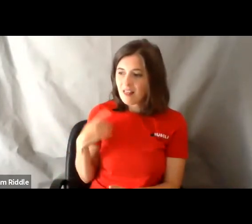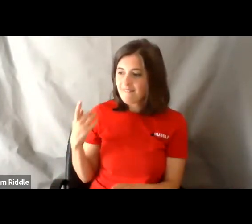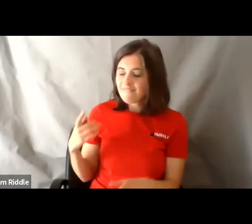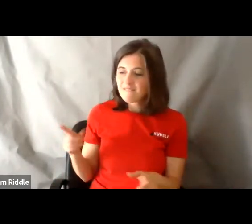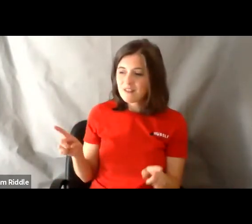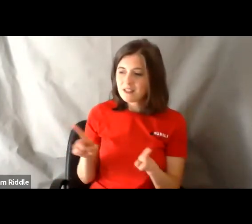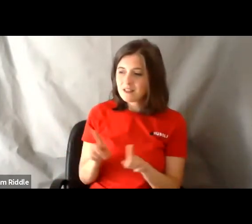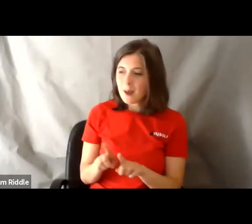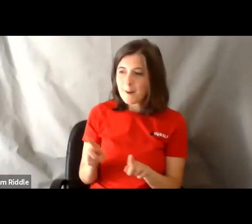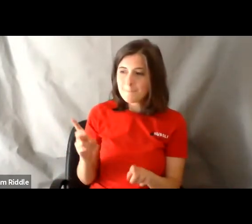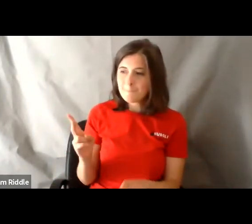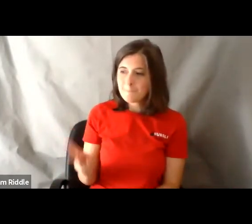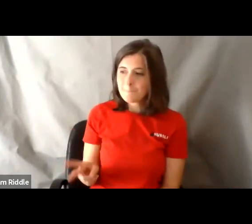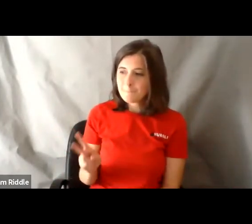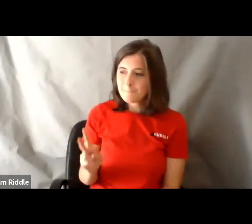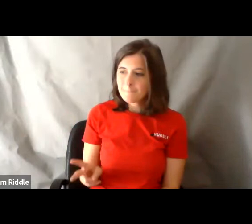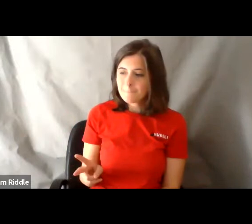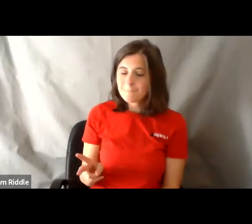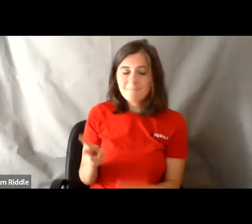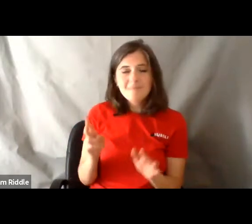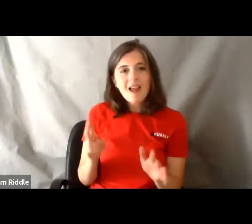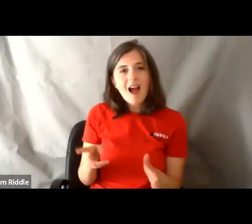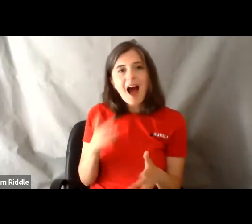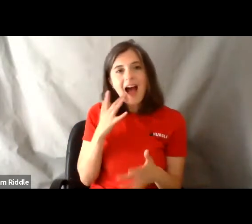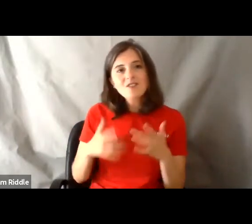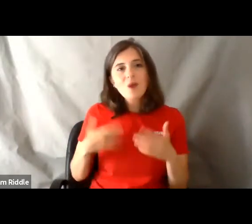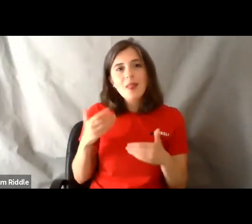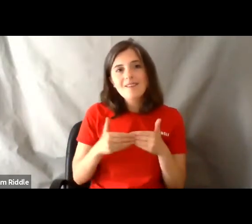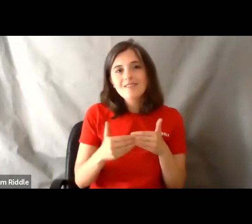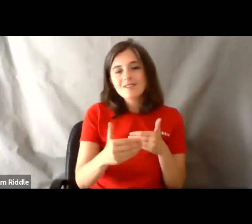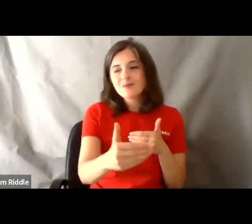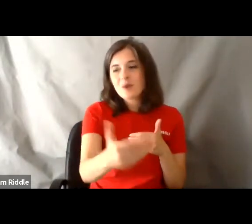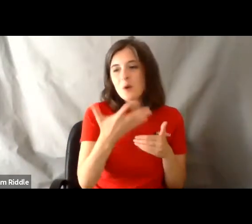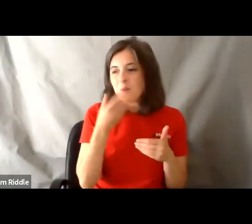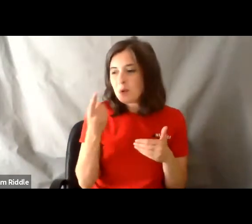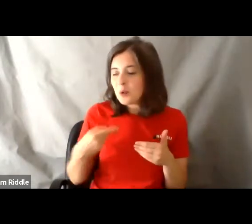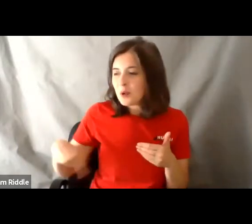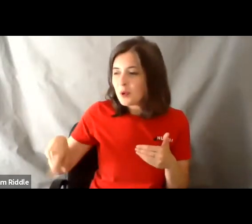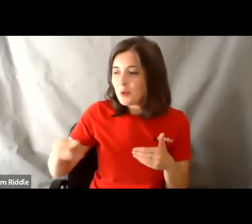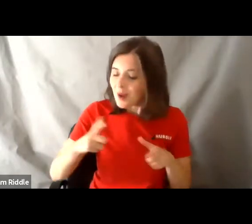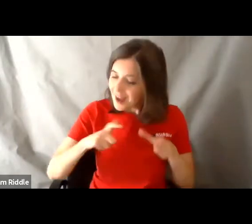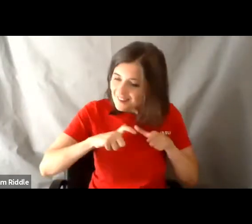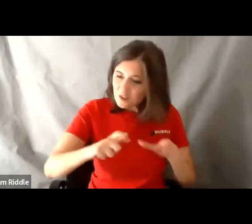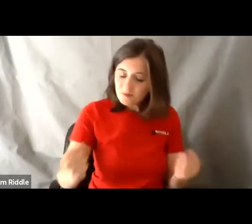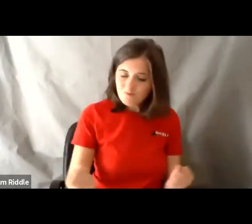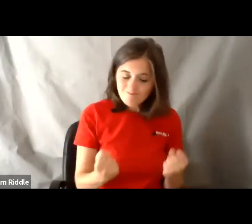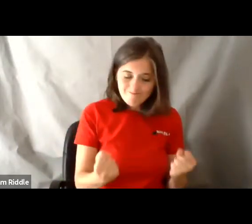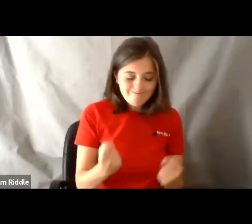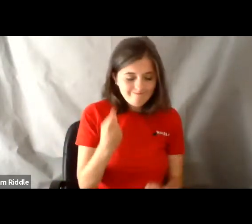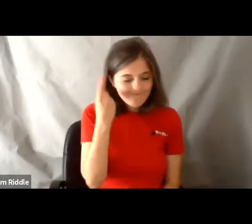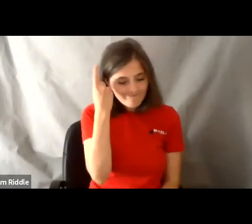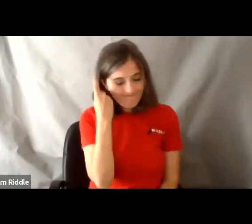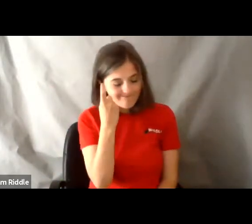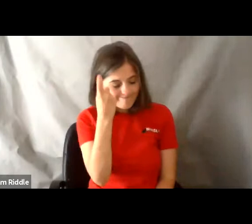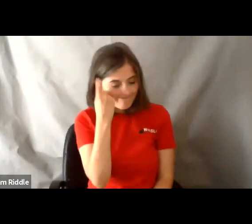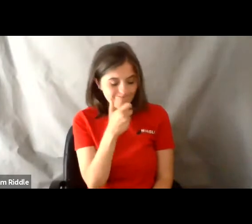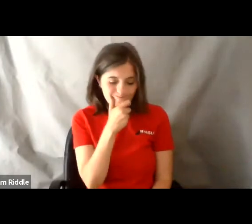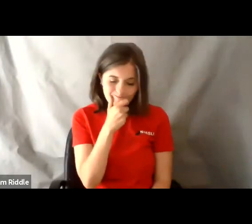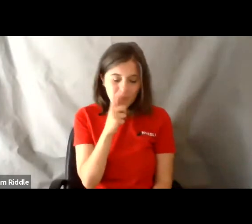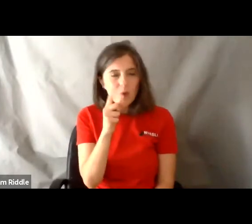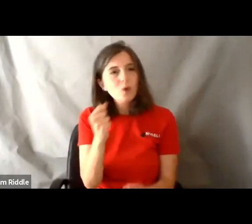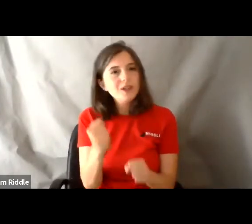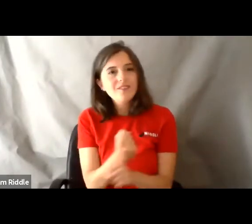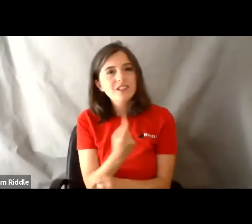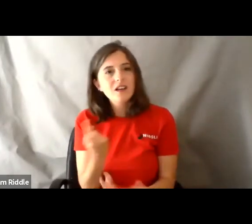again. I have to live without you and be so very strong. I wondered what I could have